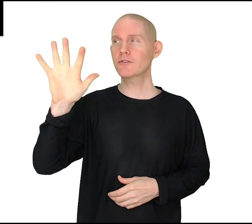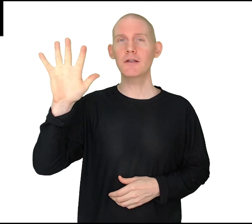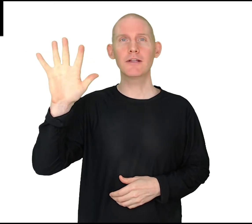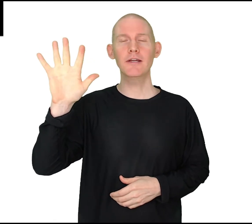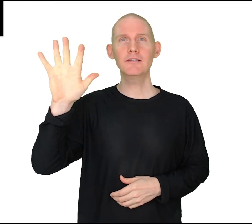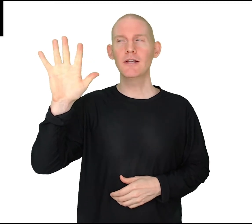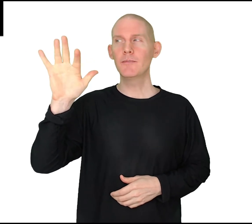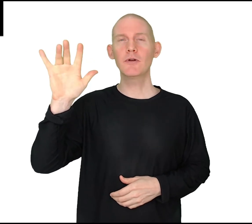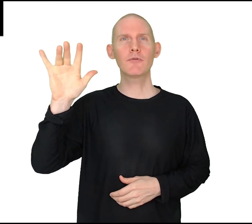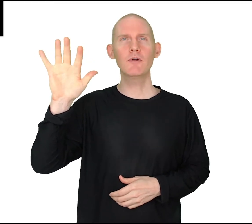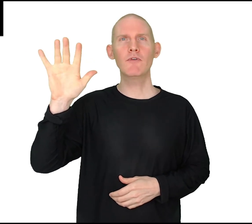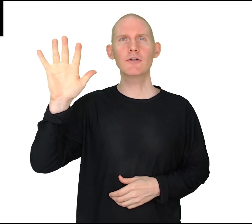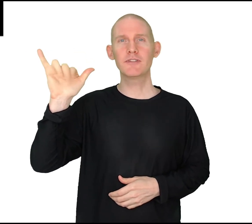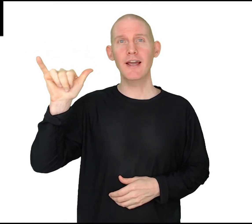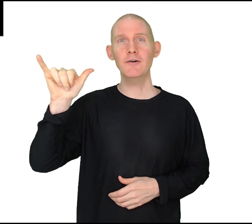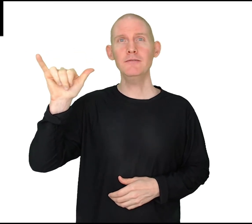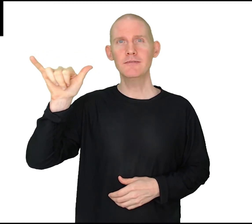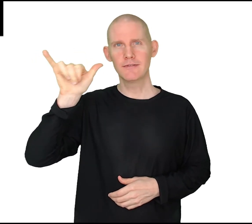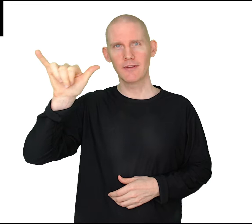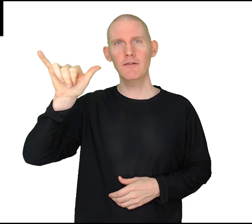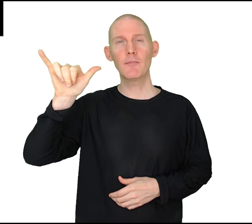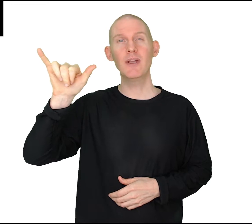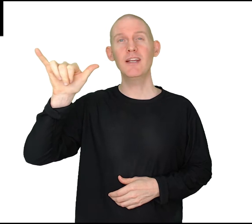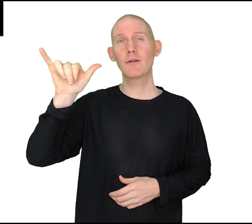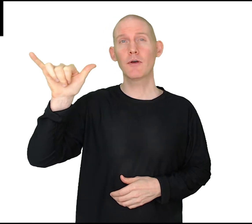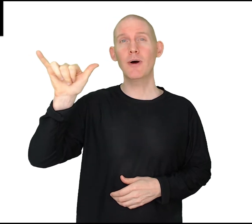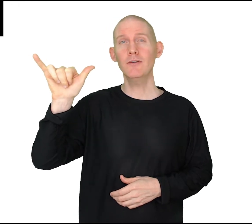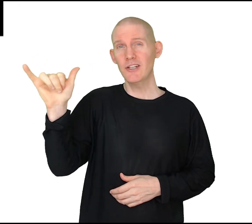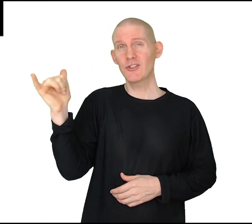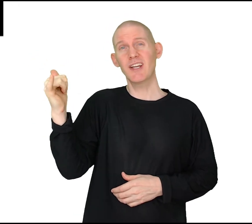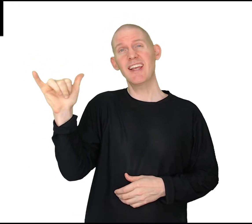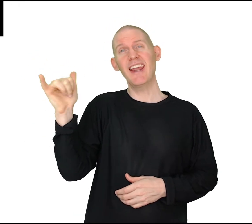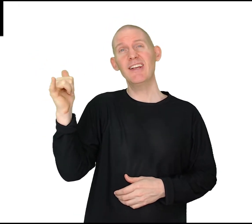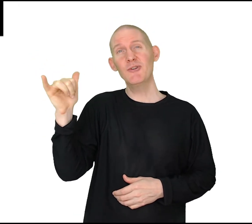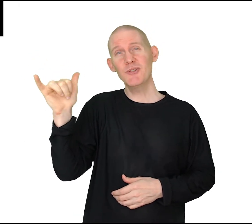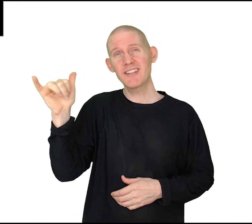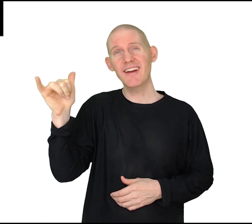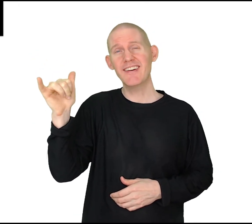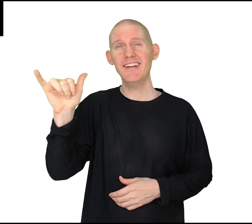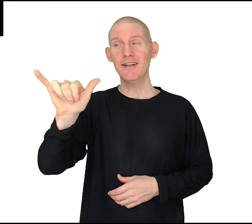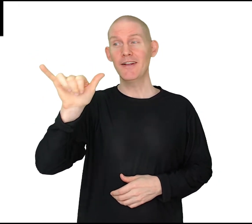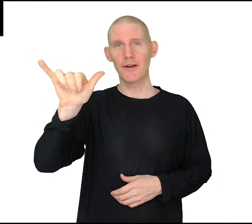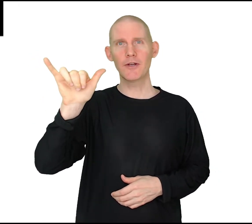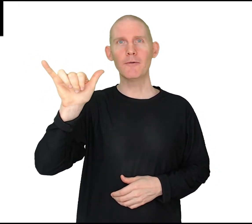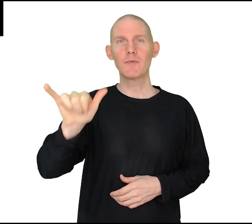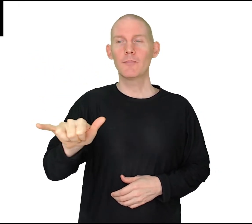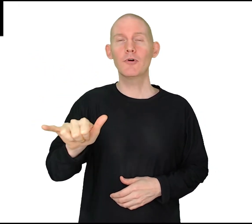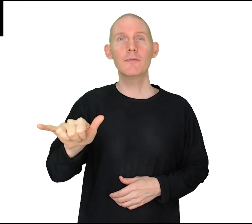like this. Middle 3 fingers down. Leave the pinky and the thumb out, just like the hang loose sign, right? There we go. Put it about